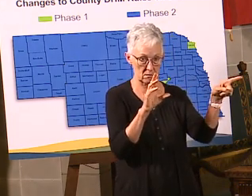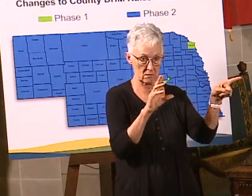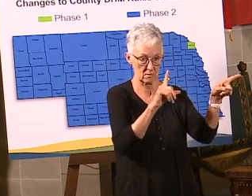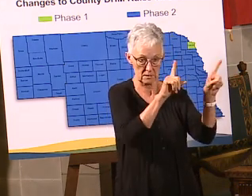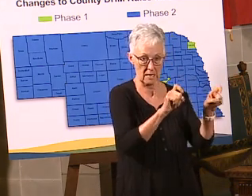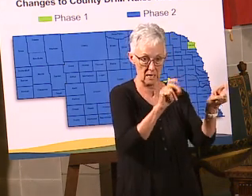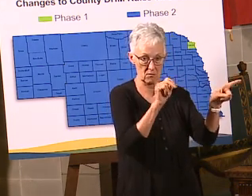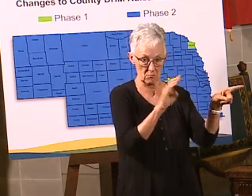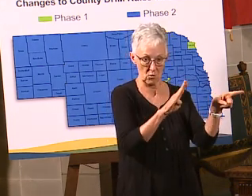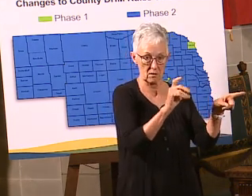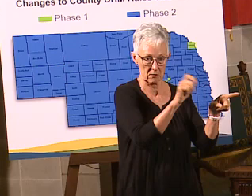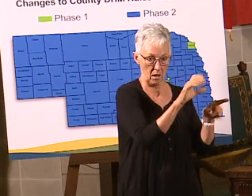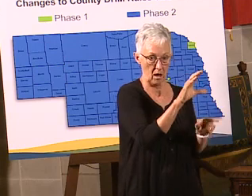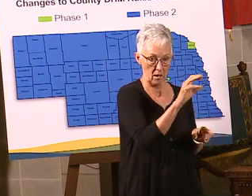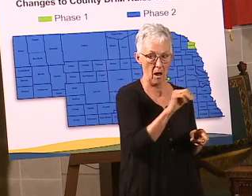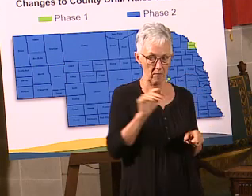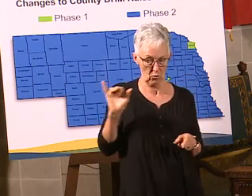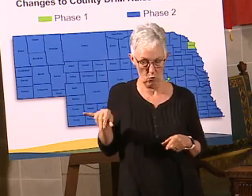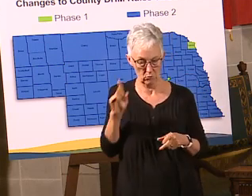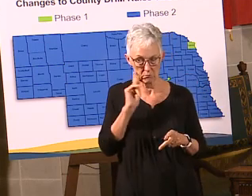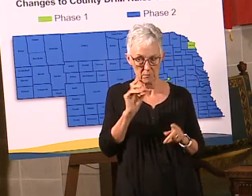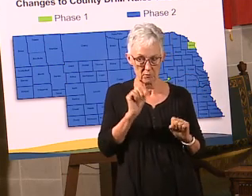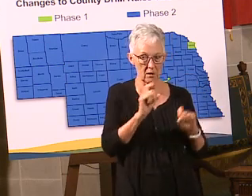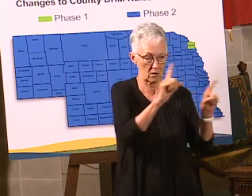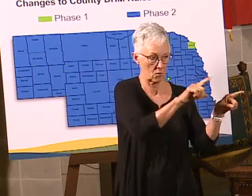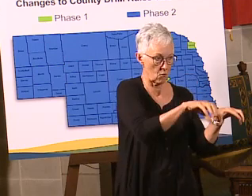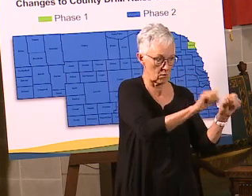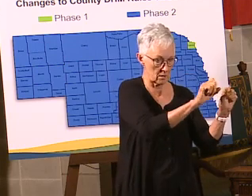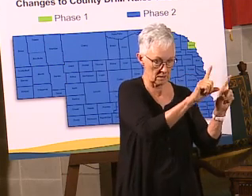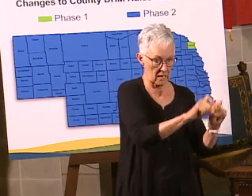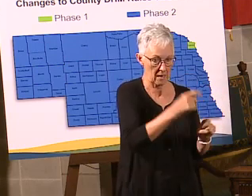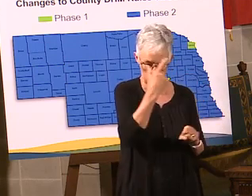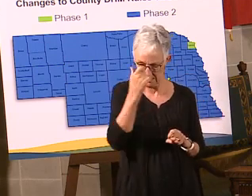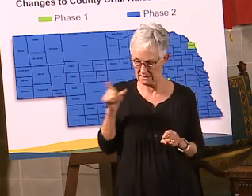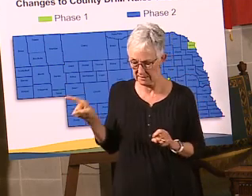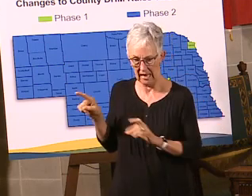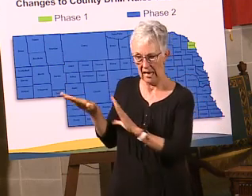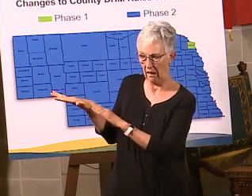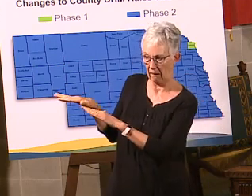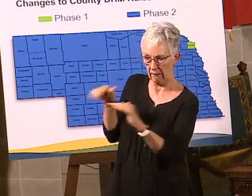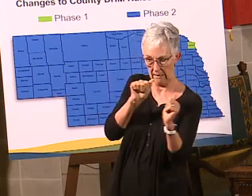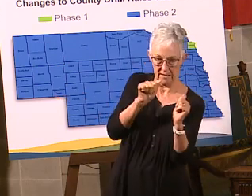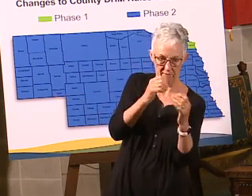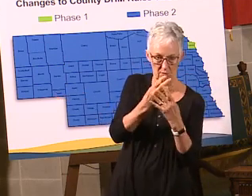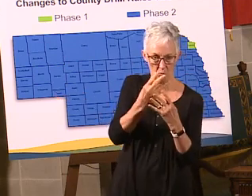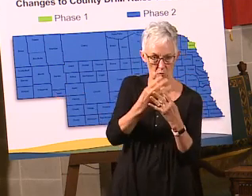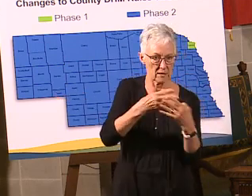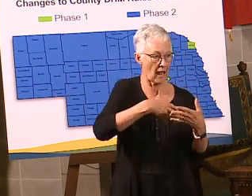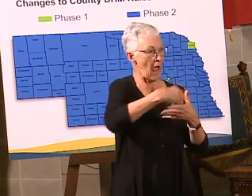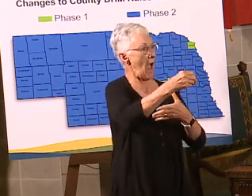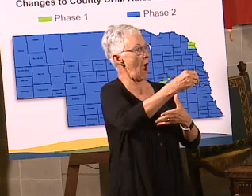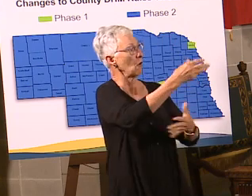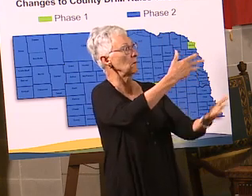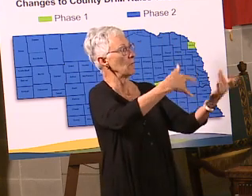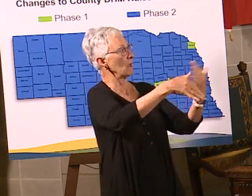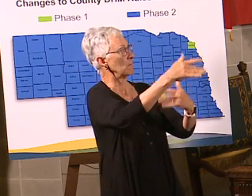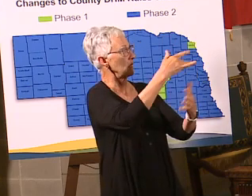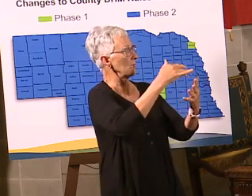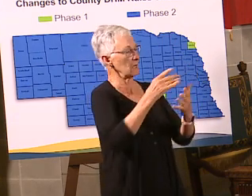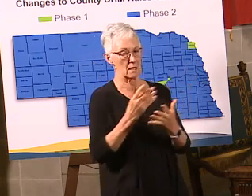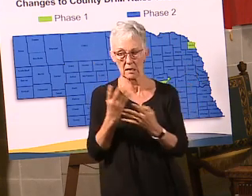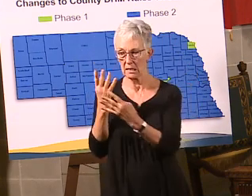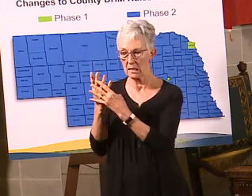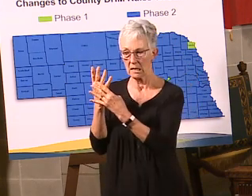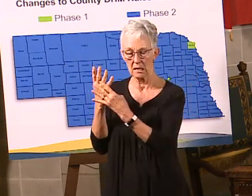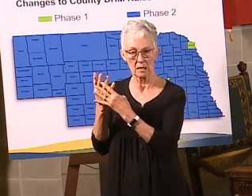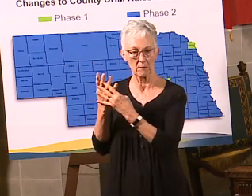we do prioritize those, but those are the only folks who are going out in the public, right? The inmates aren't going out in the public. So by and large, I mean, we do have